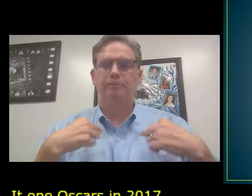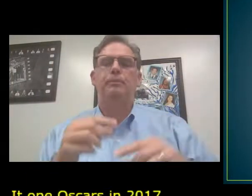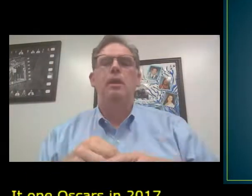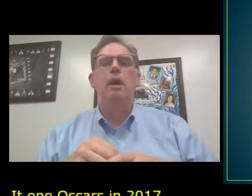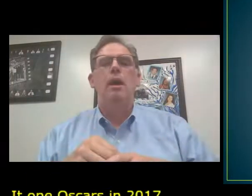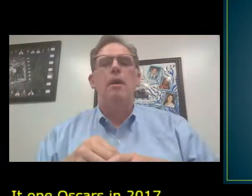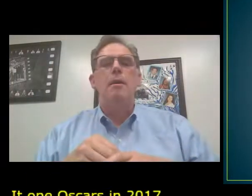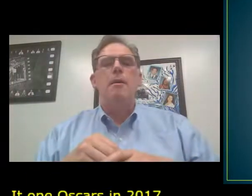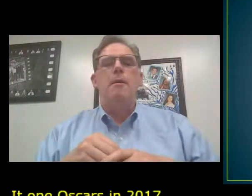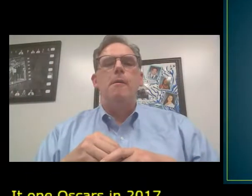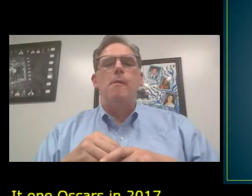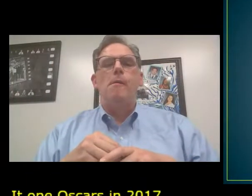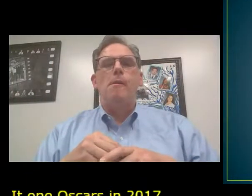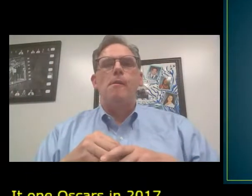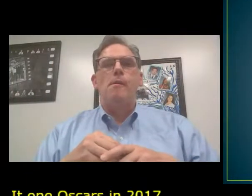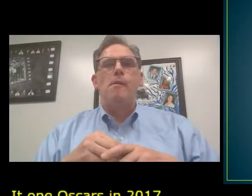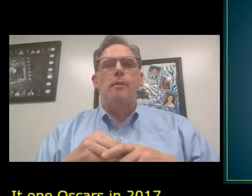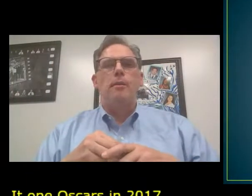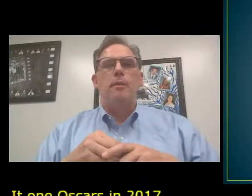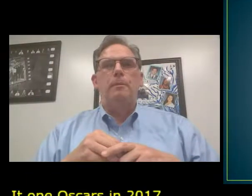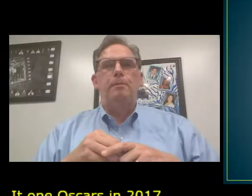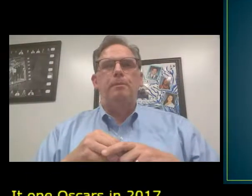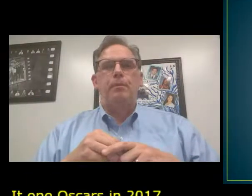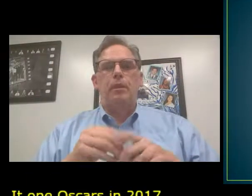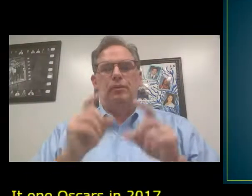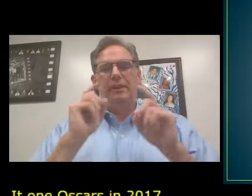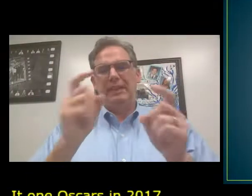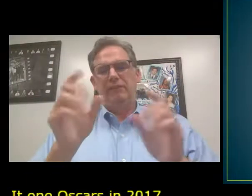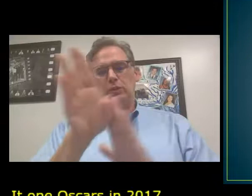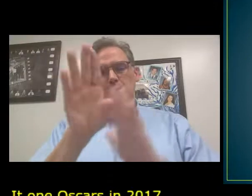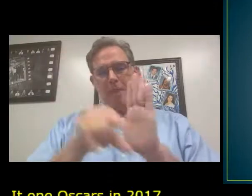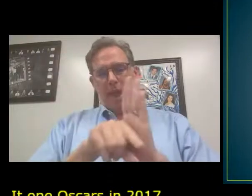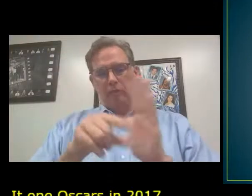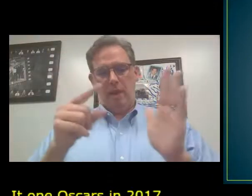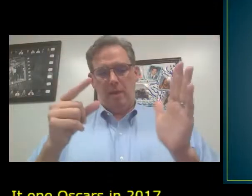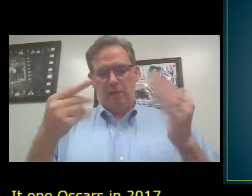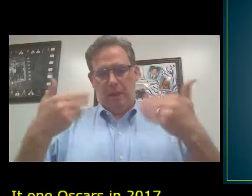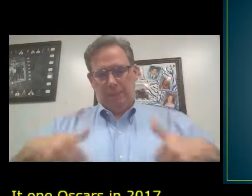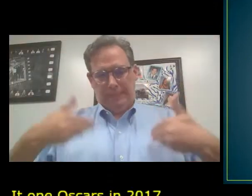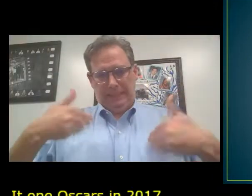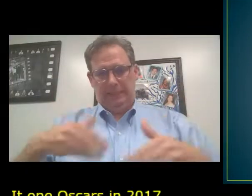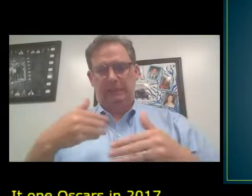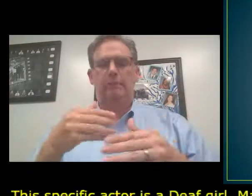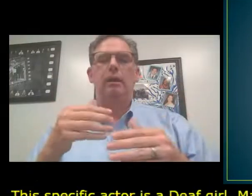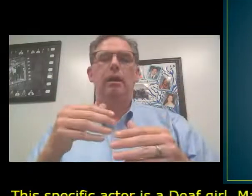understand why this issue is so important to me.